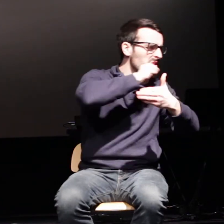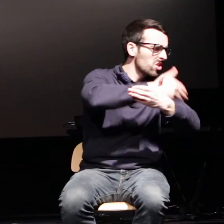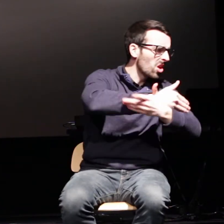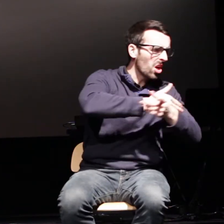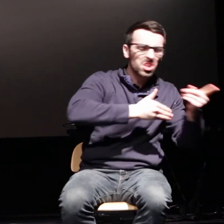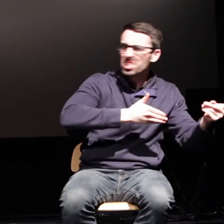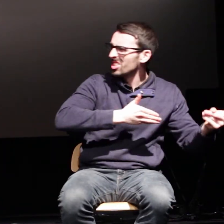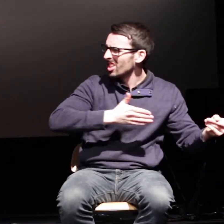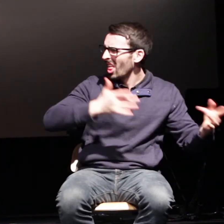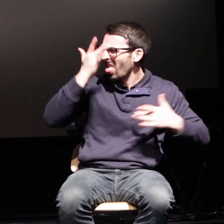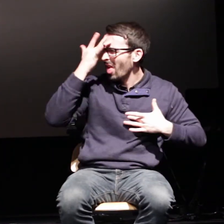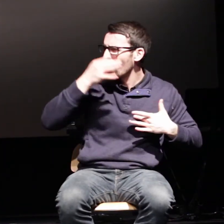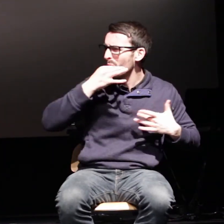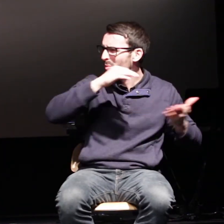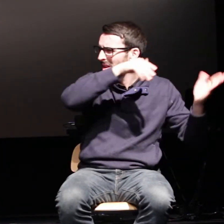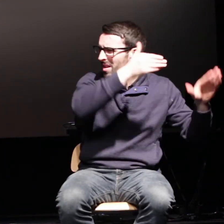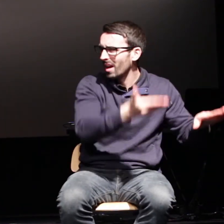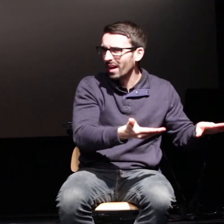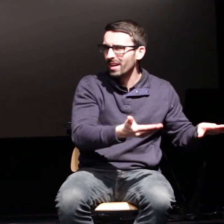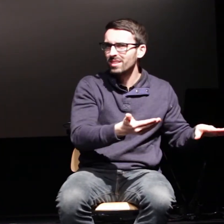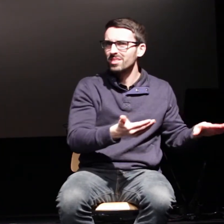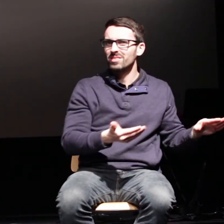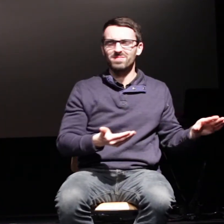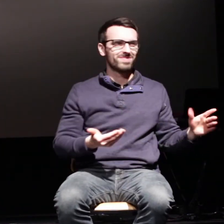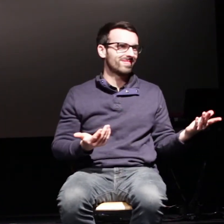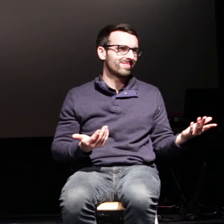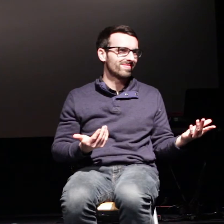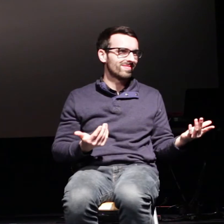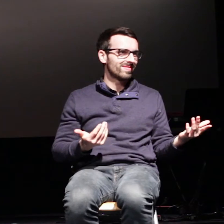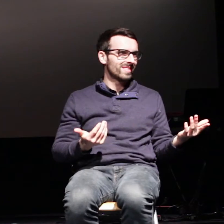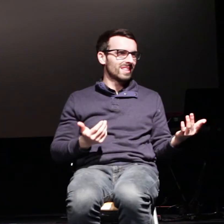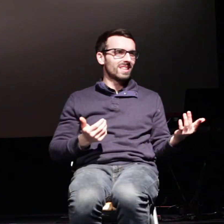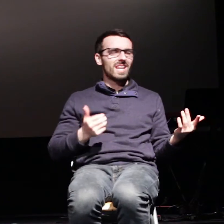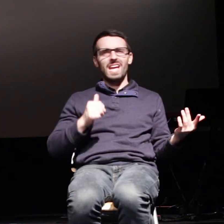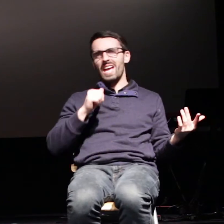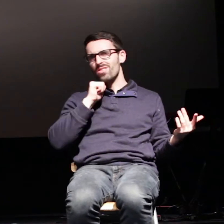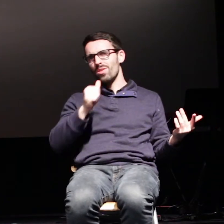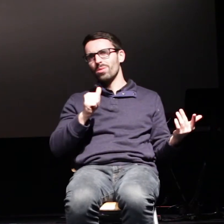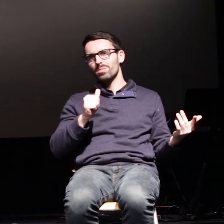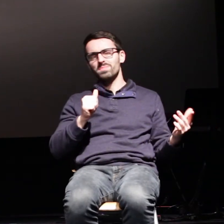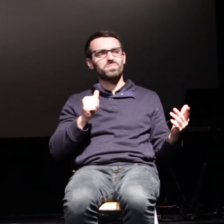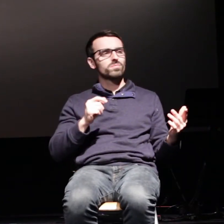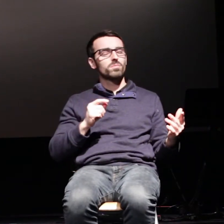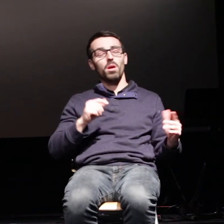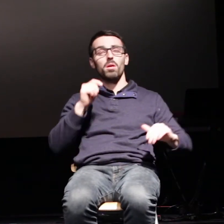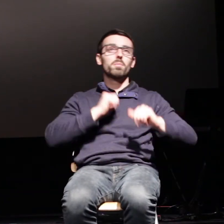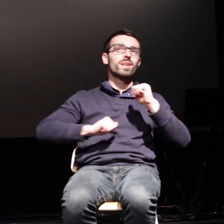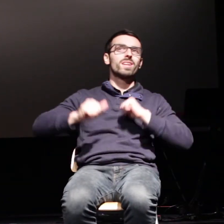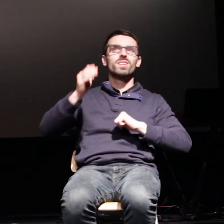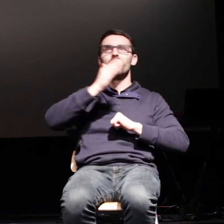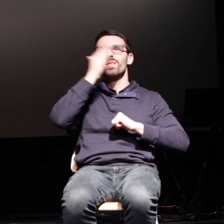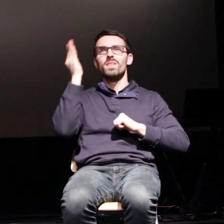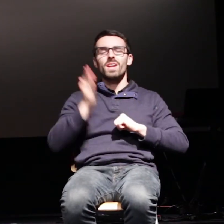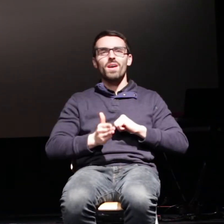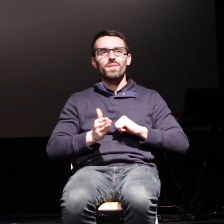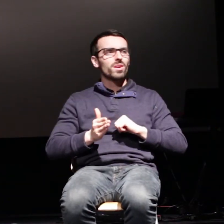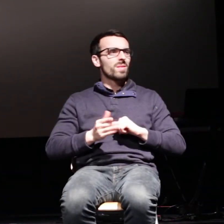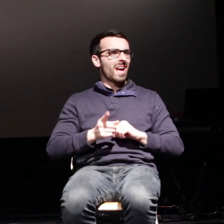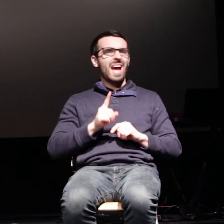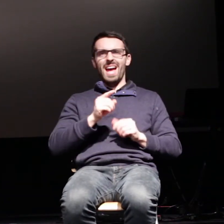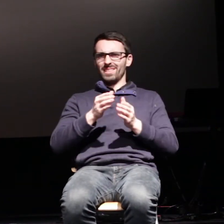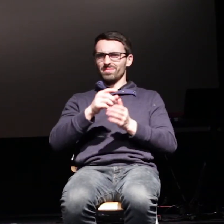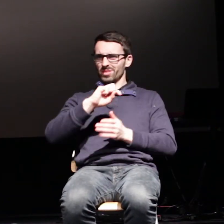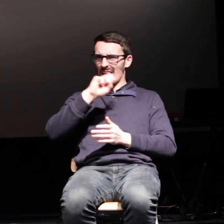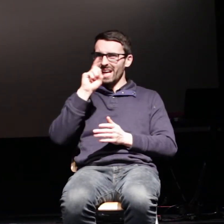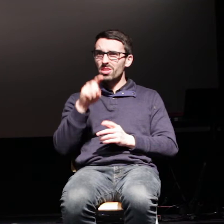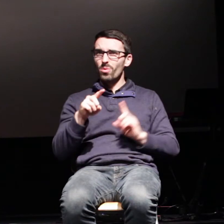what exactly qualifies us for a miracle? And don't pretend like you haven't asked this question. Because here's the thing I know about every single